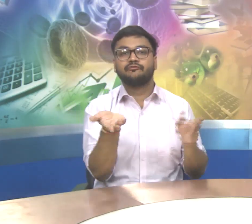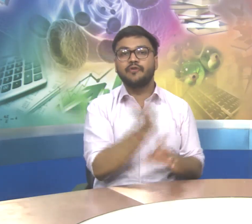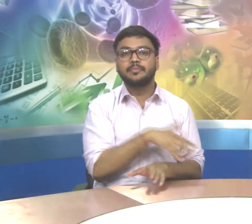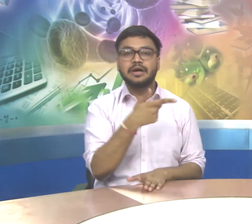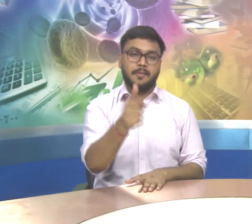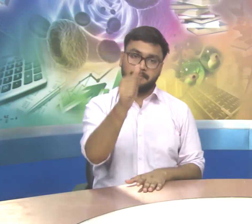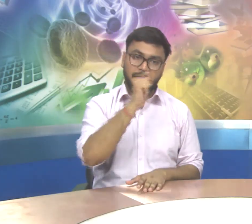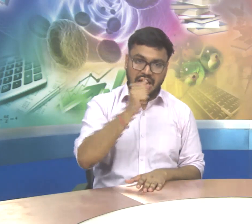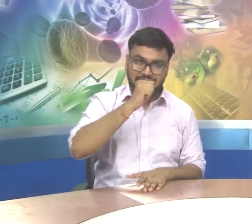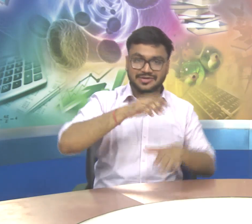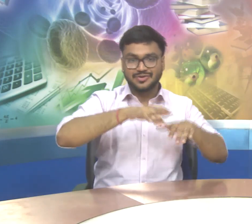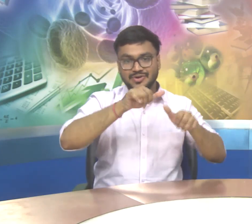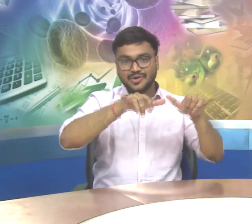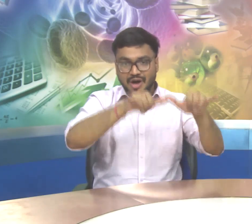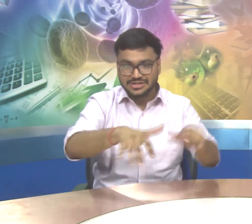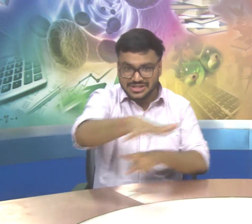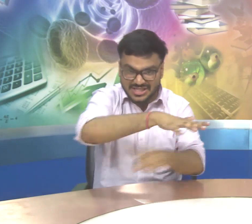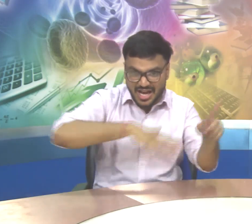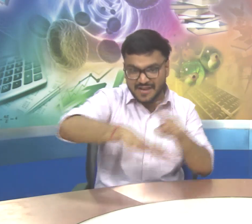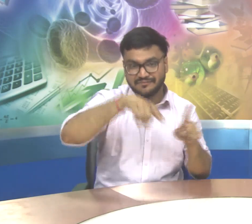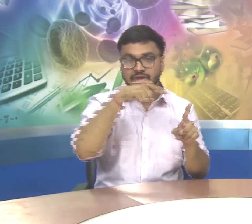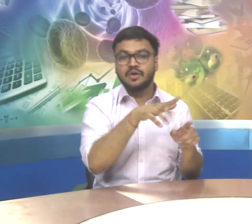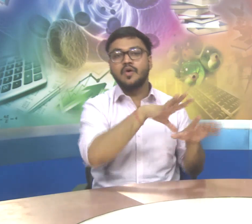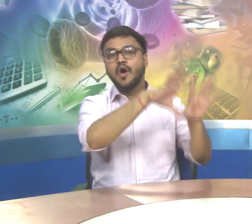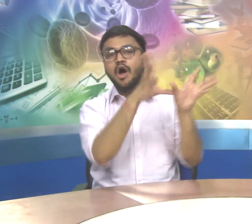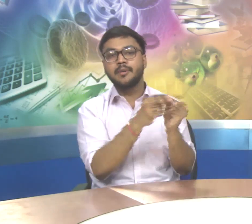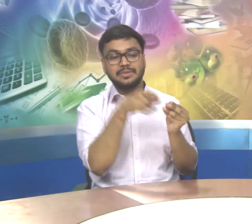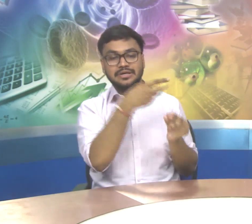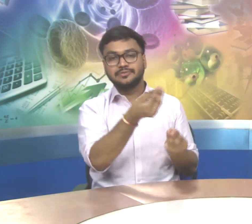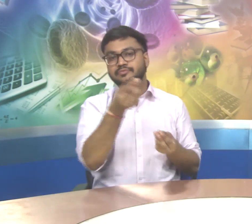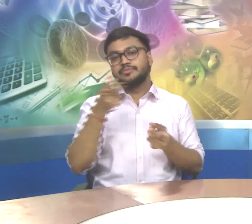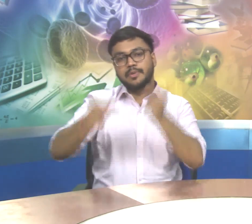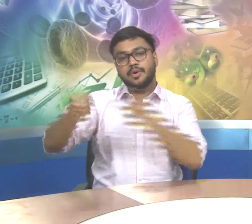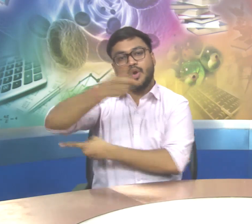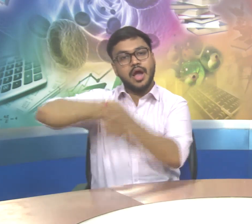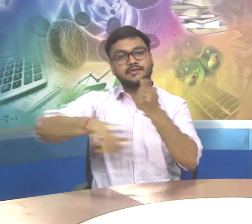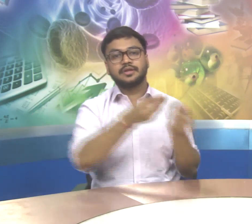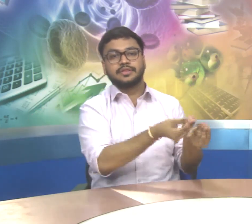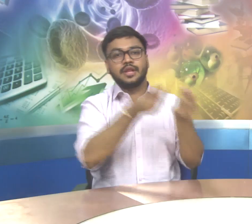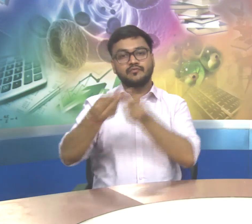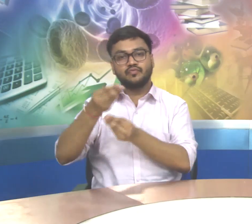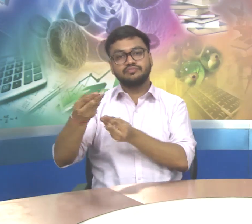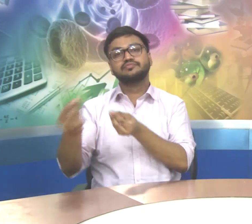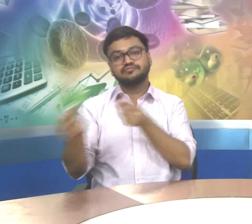land and energy is also increases.